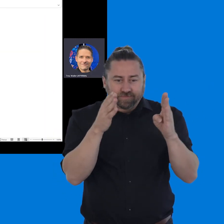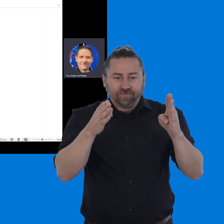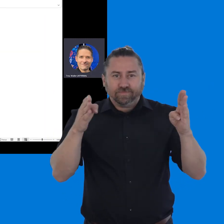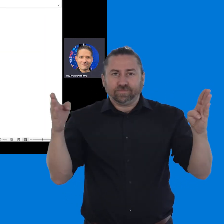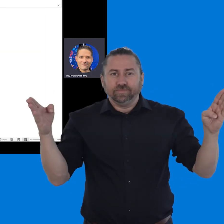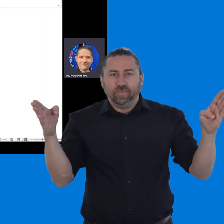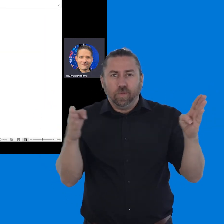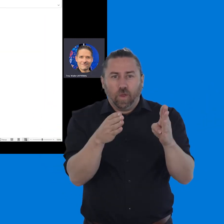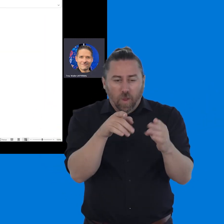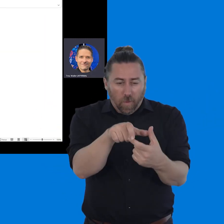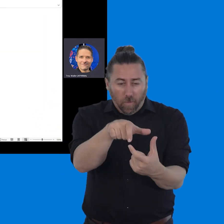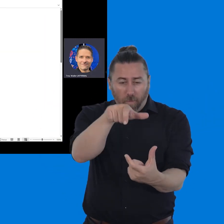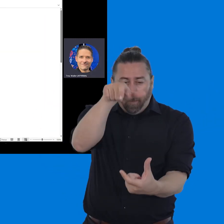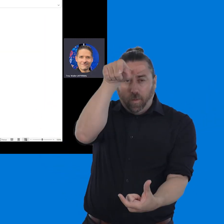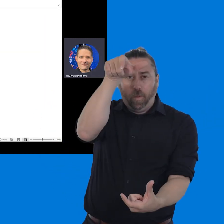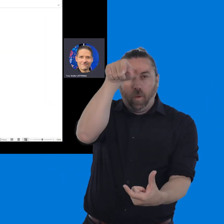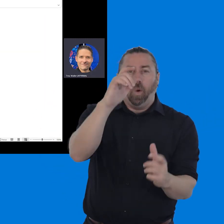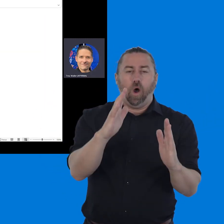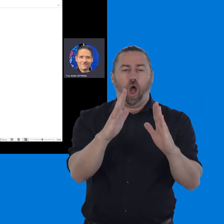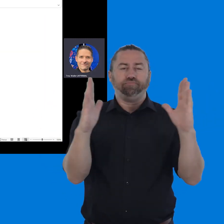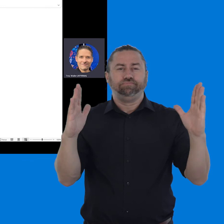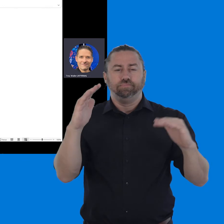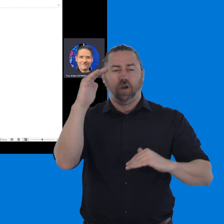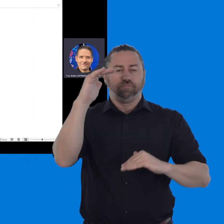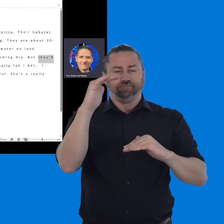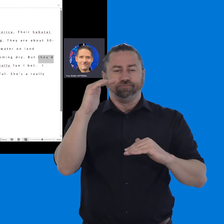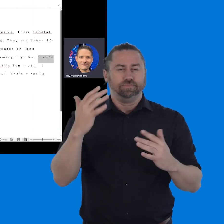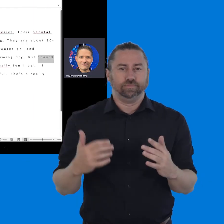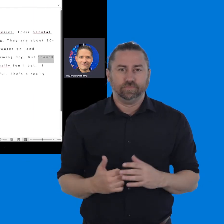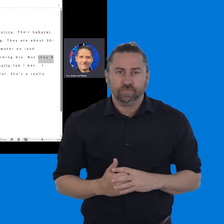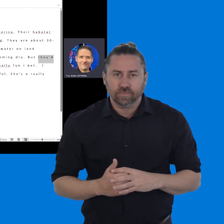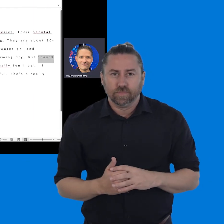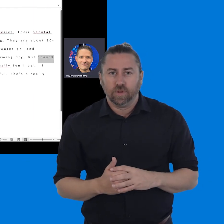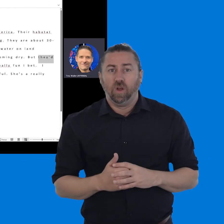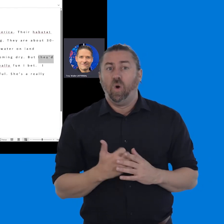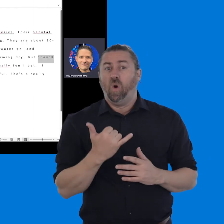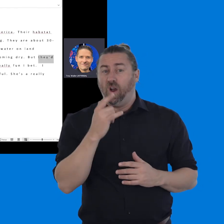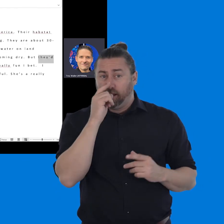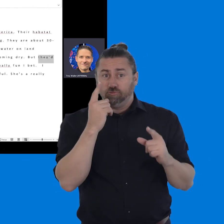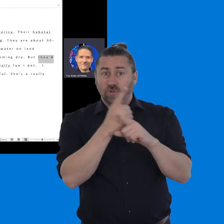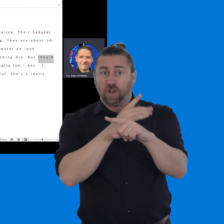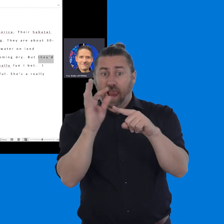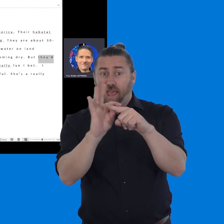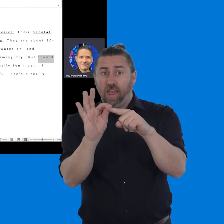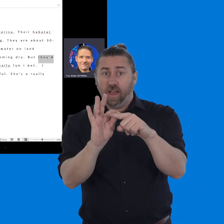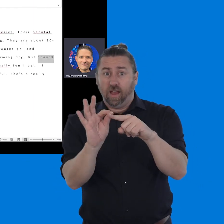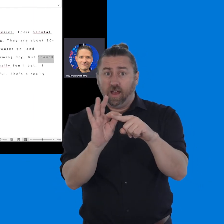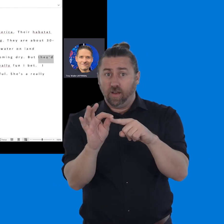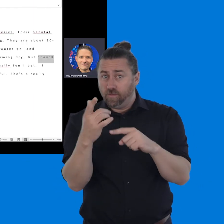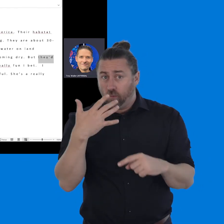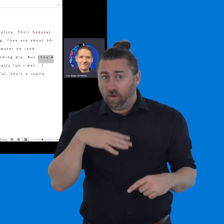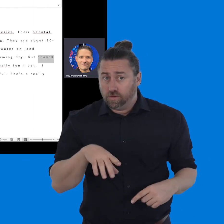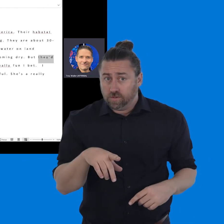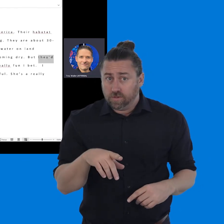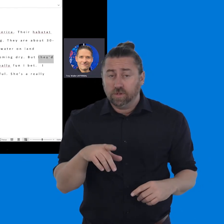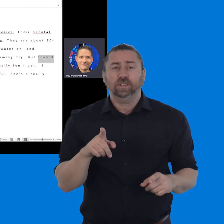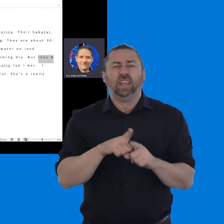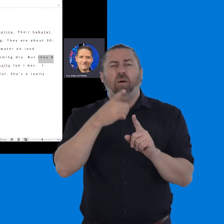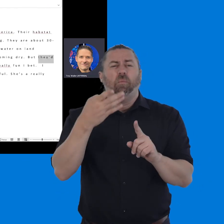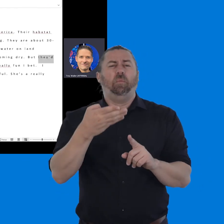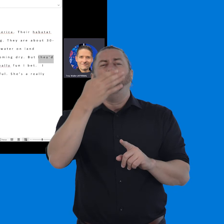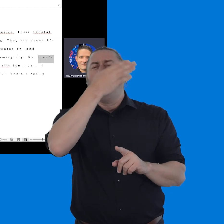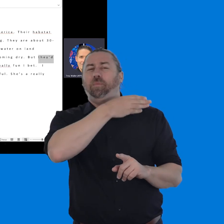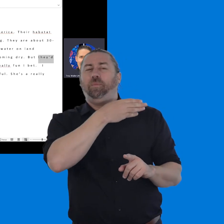width. We can make that narrow, we can make that wide, okay, and set it up how we want it. We have the ability to change the